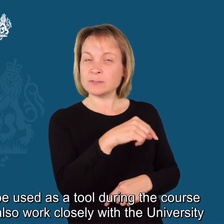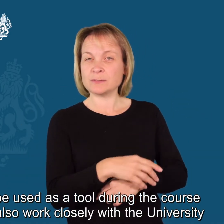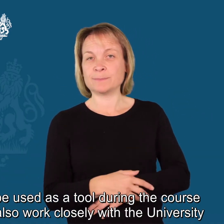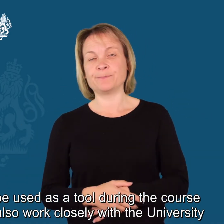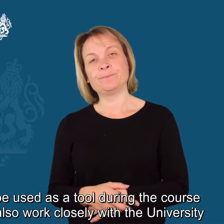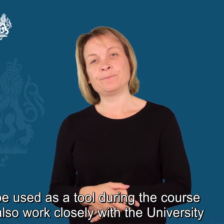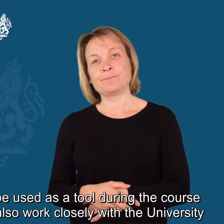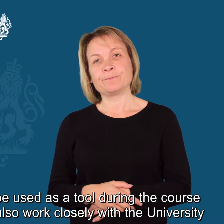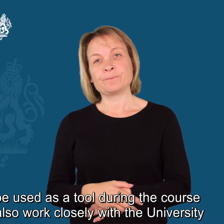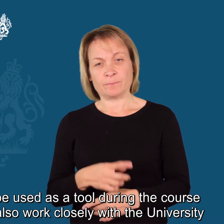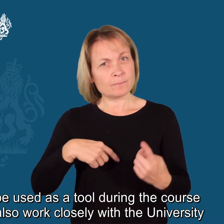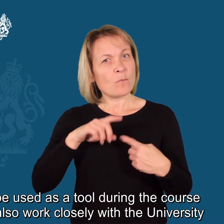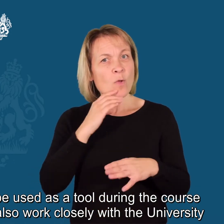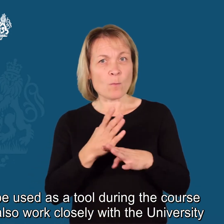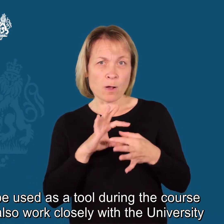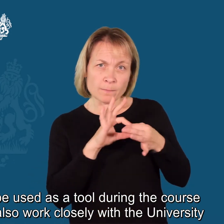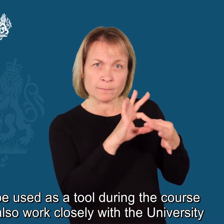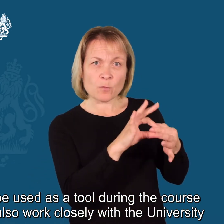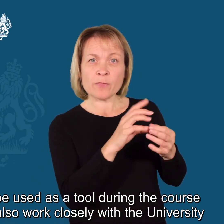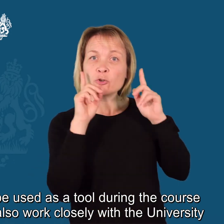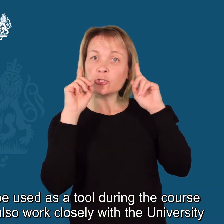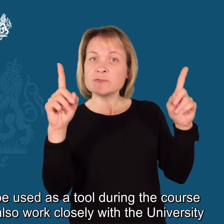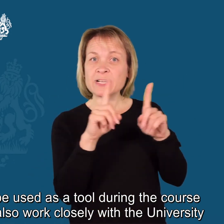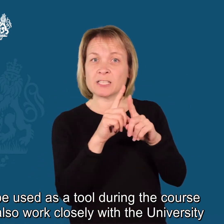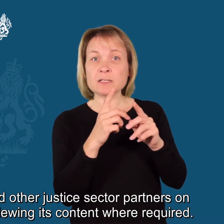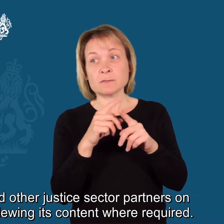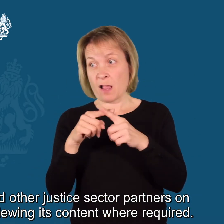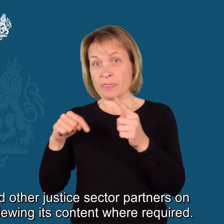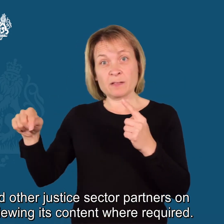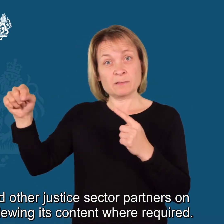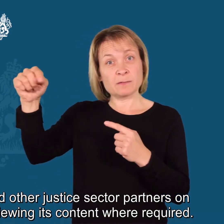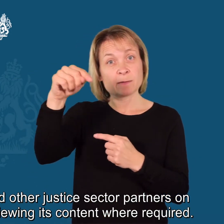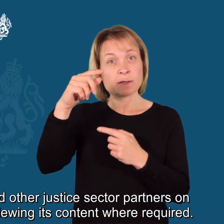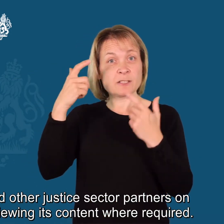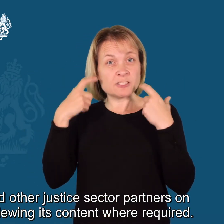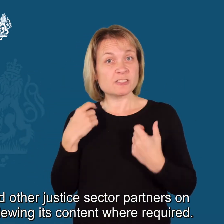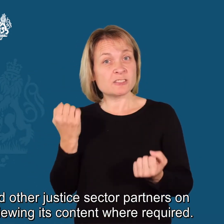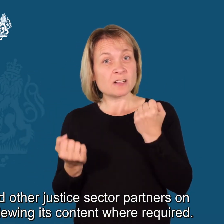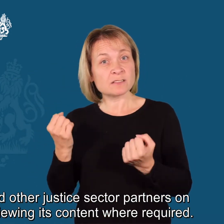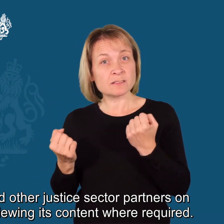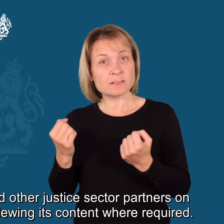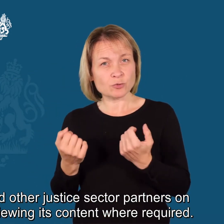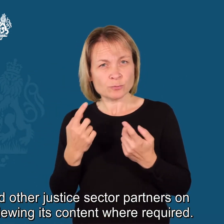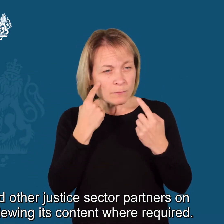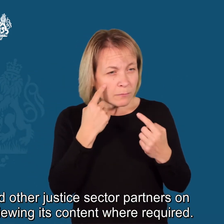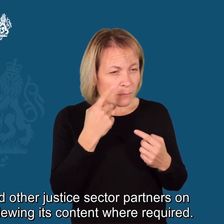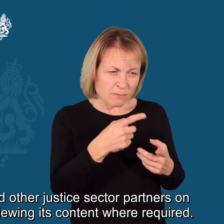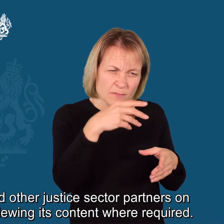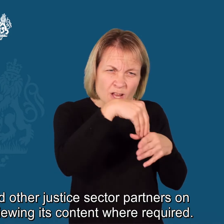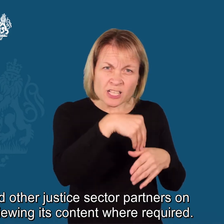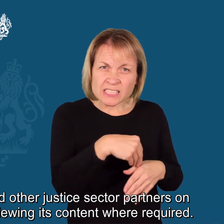work closely with the university and other justice partners on reviewing its content where required.